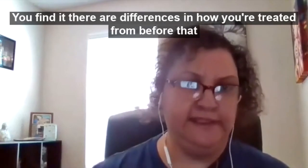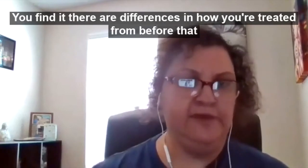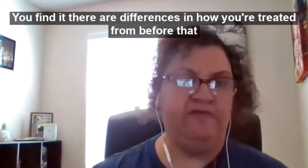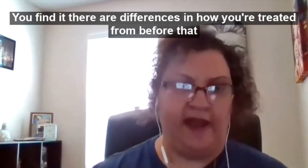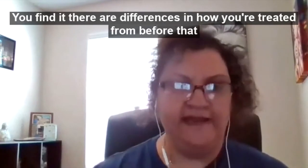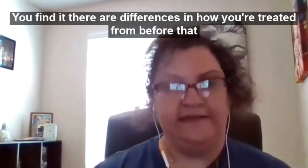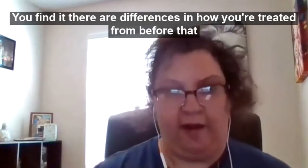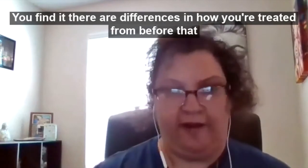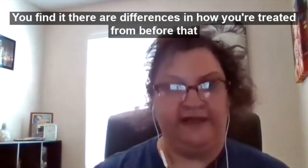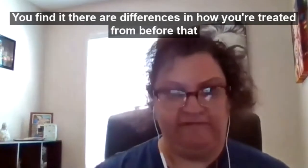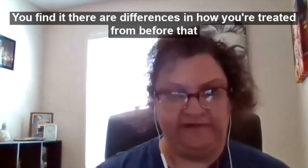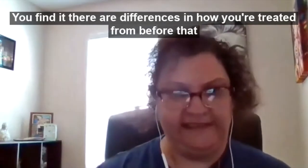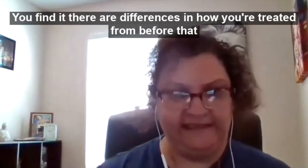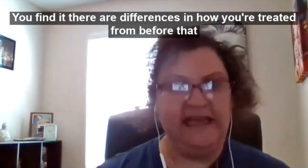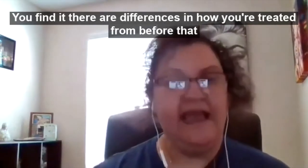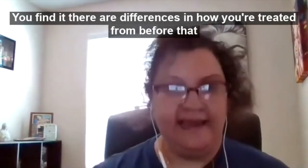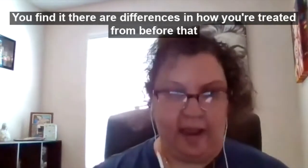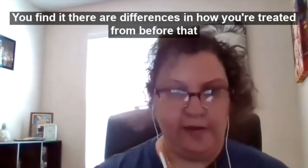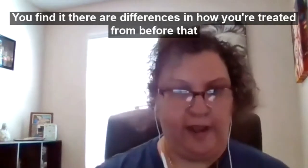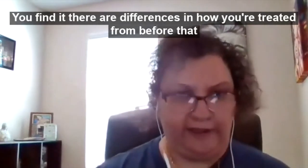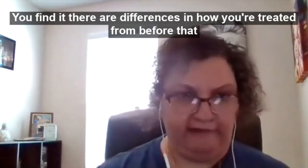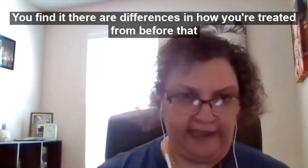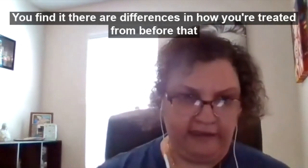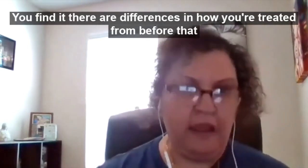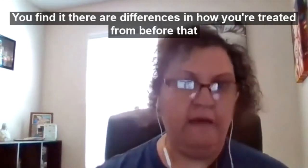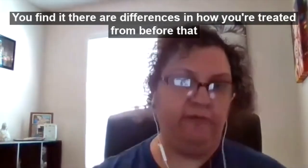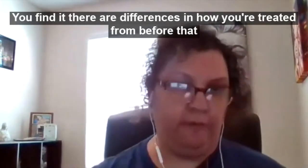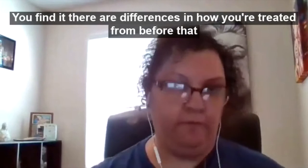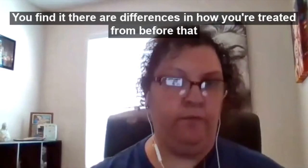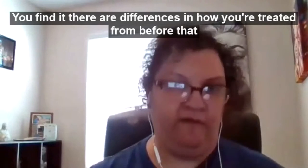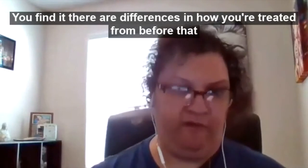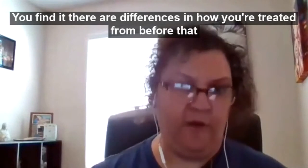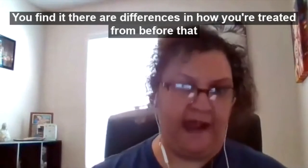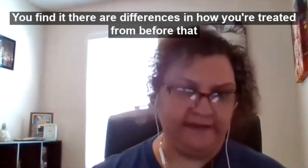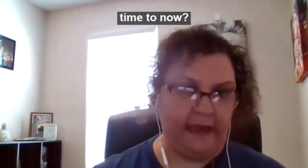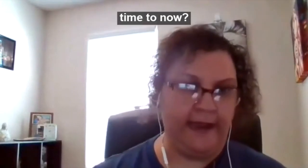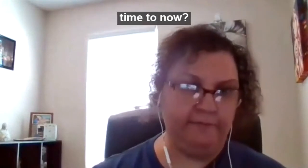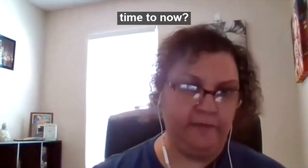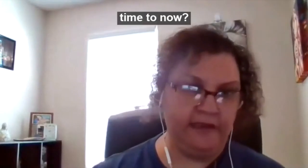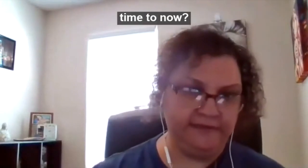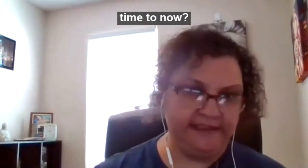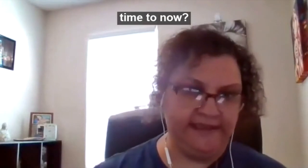Do you find that there are differences in how you're treated from before that time to